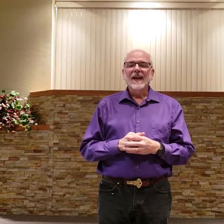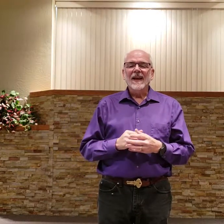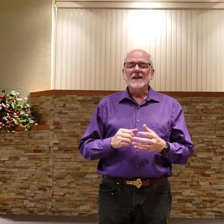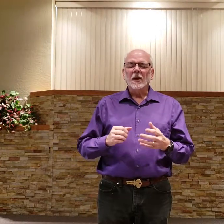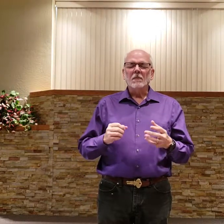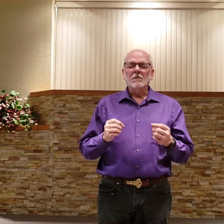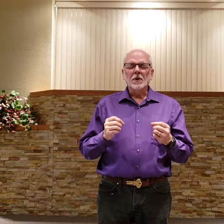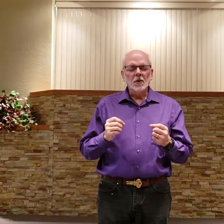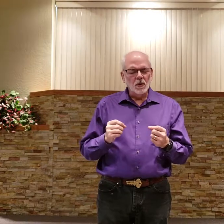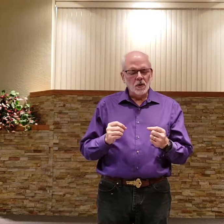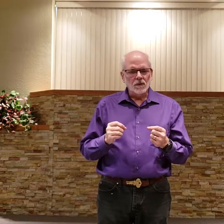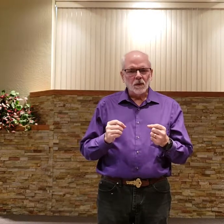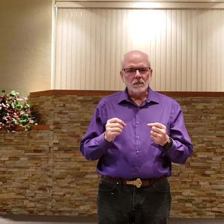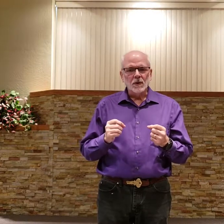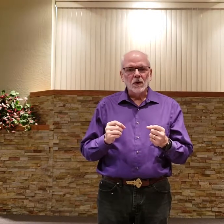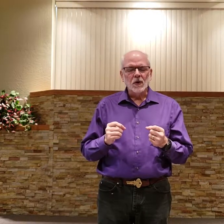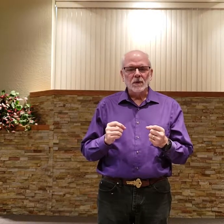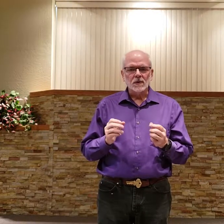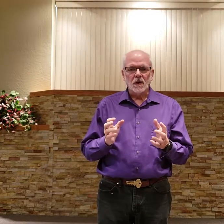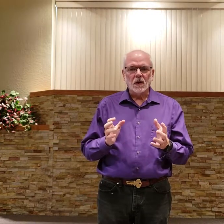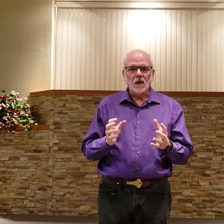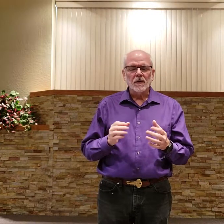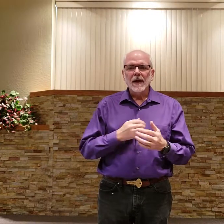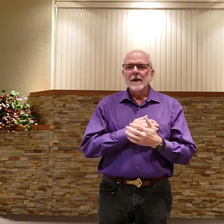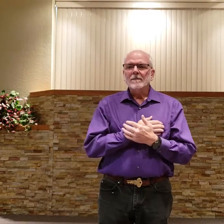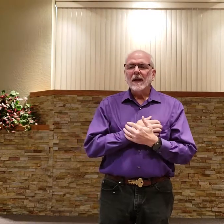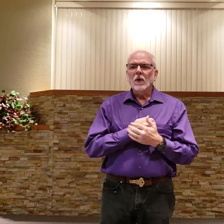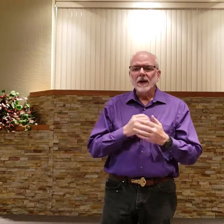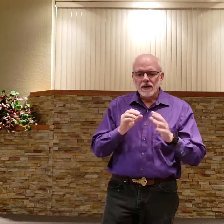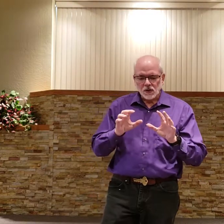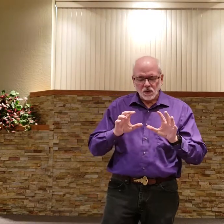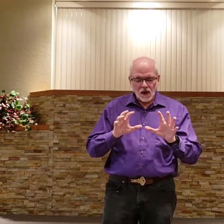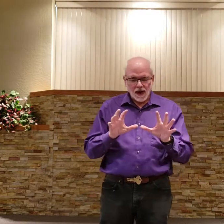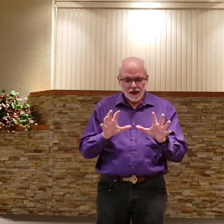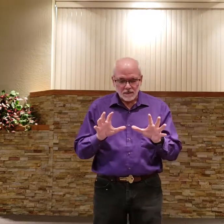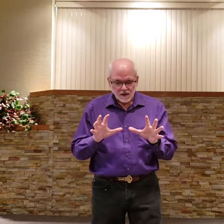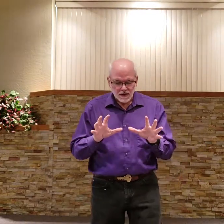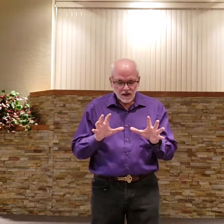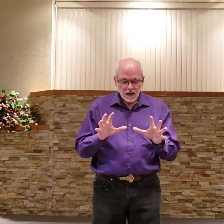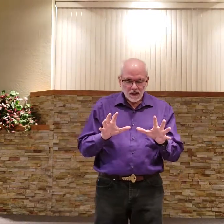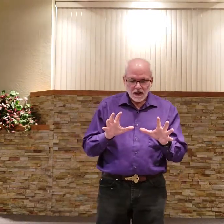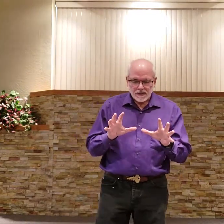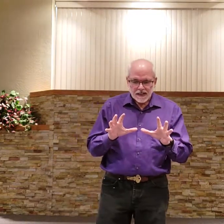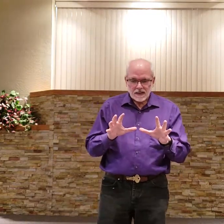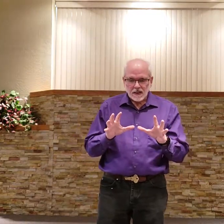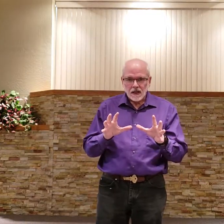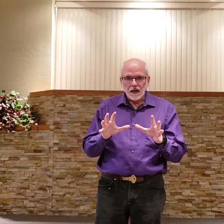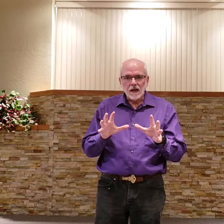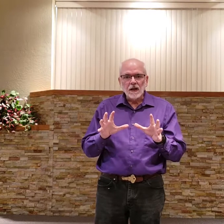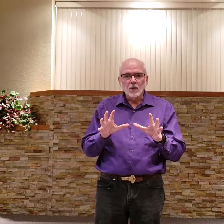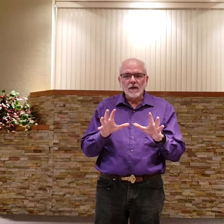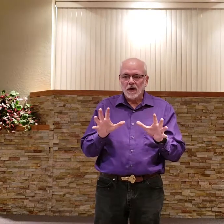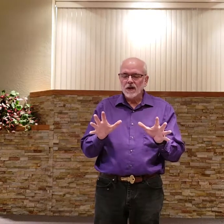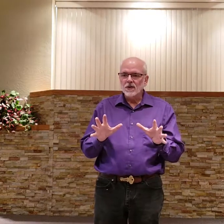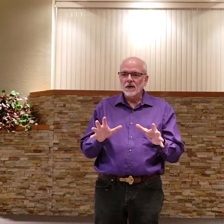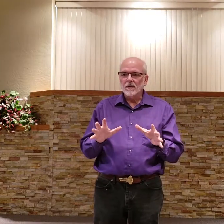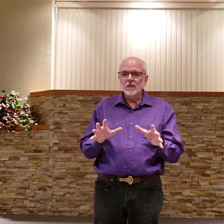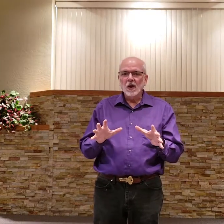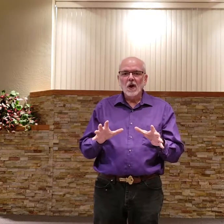It's a beautiful, beautiful song. And what it describes is that scene in Revelation